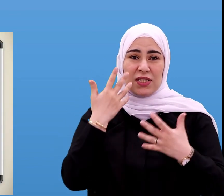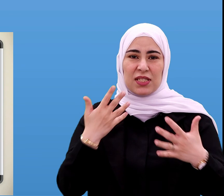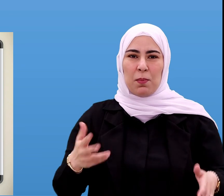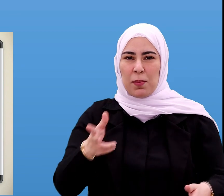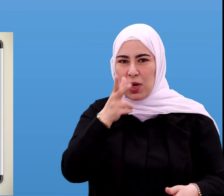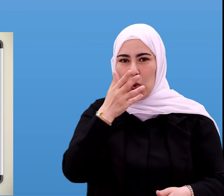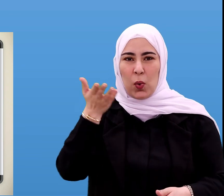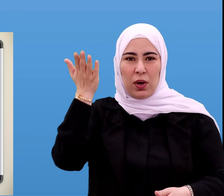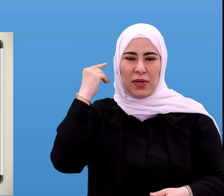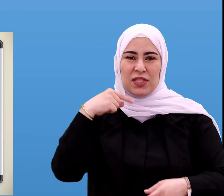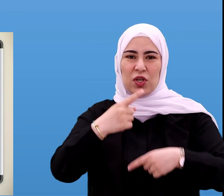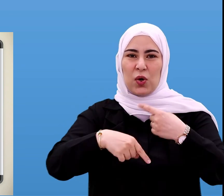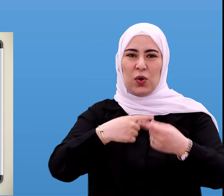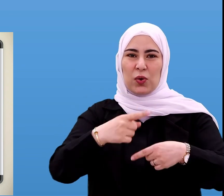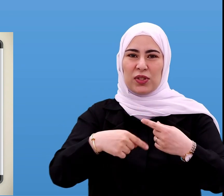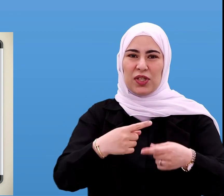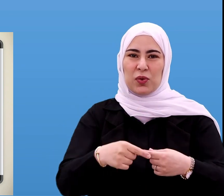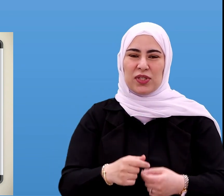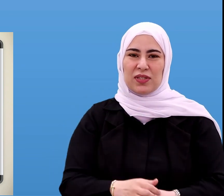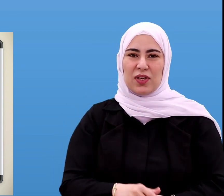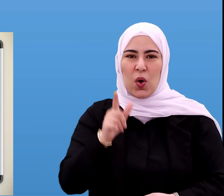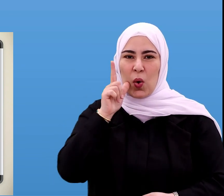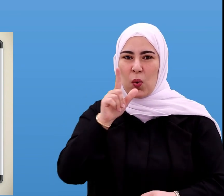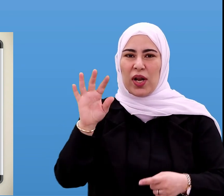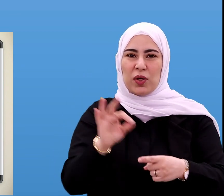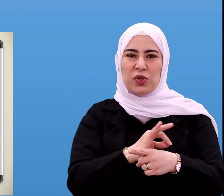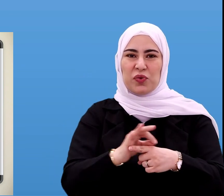the past continuous, and also the